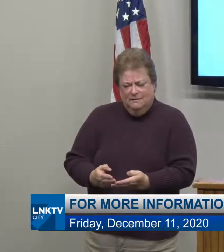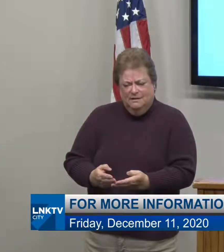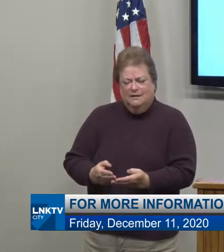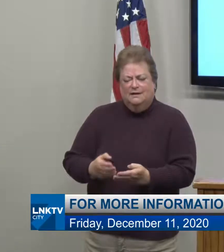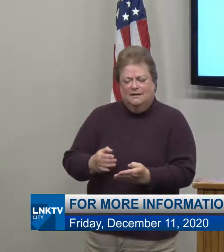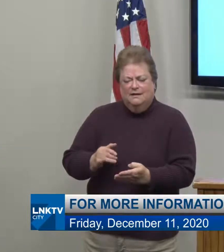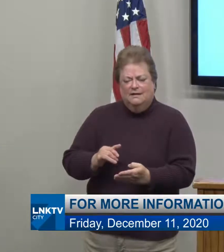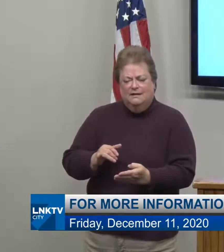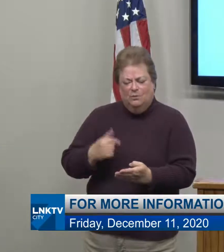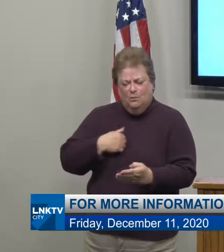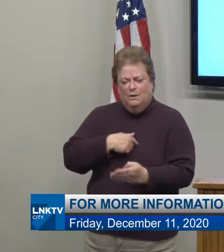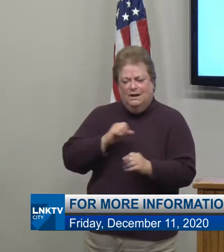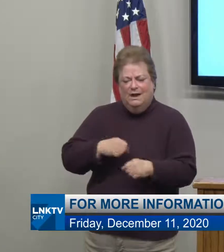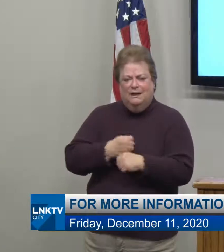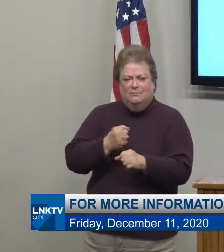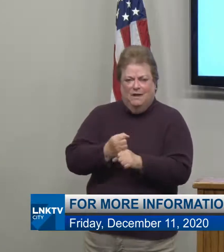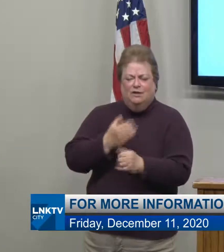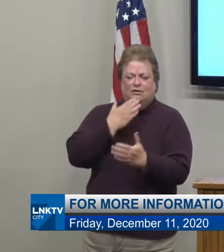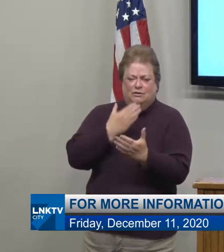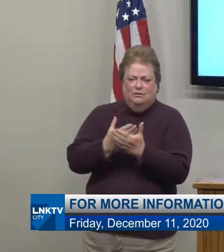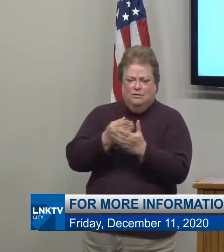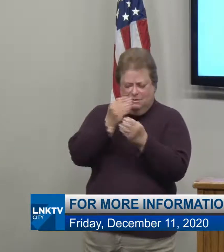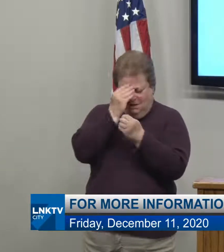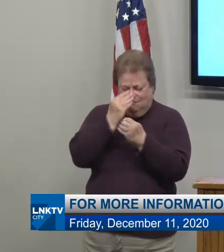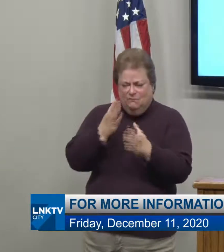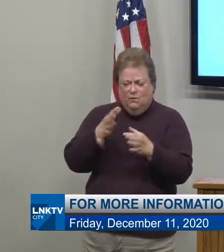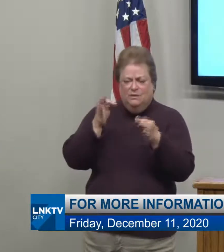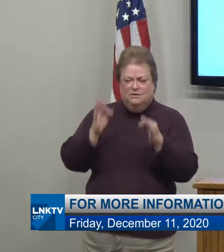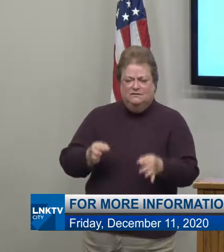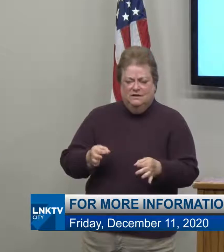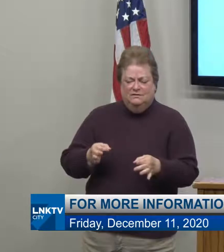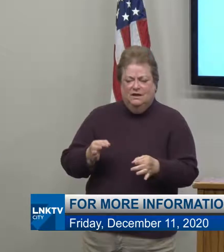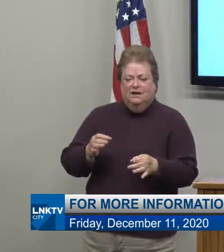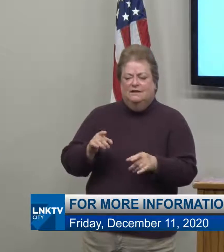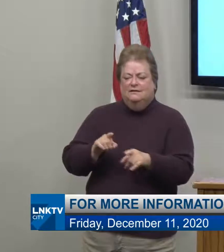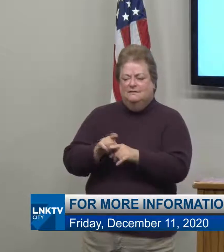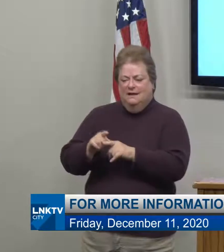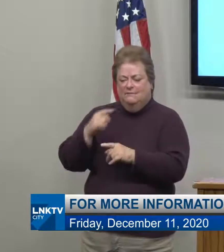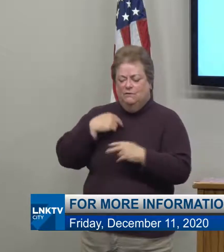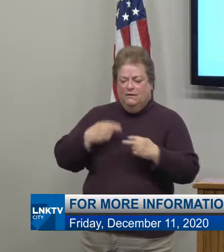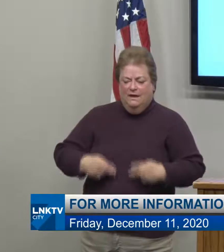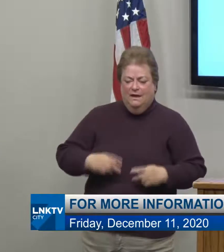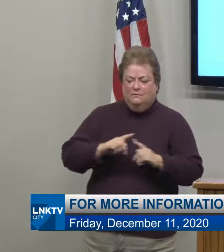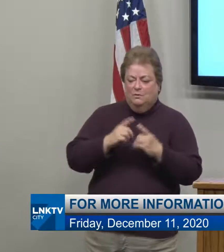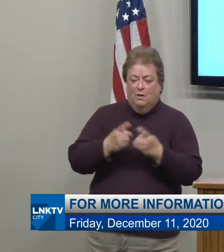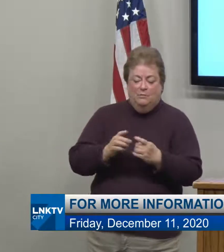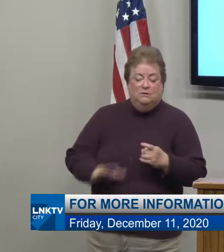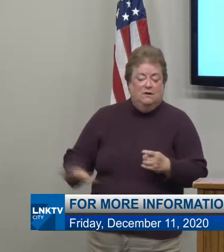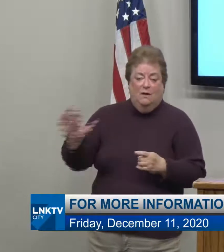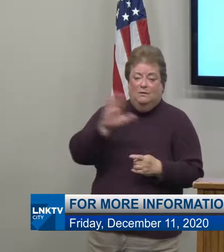inform decisions. And that's true of public health officials and health departments across our country.